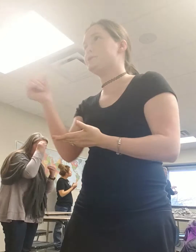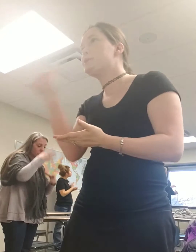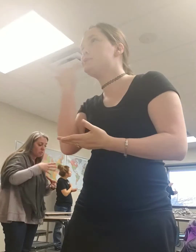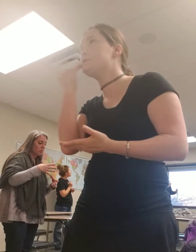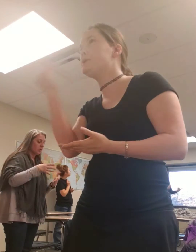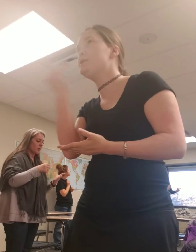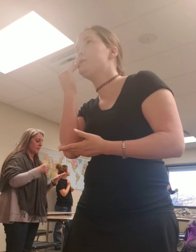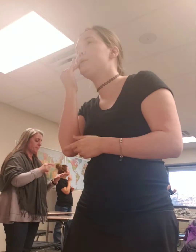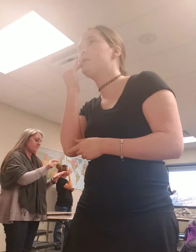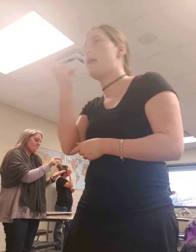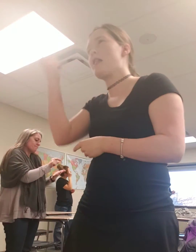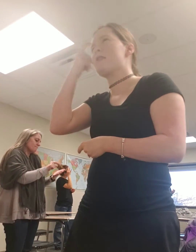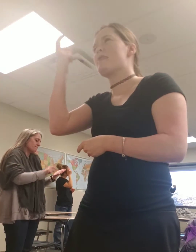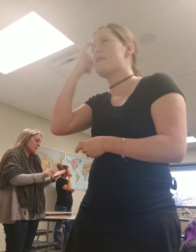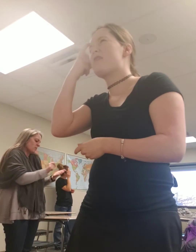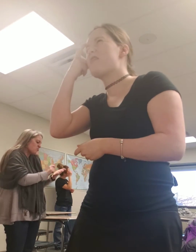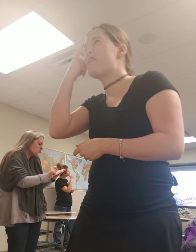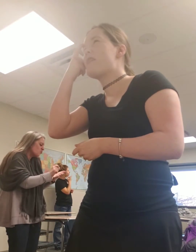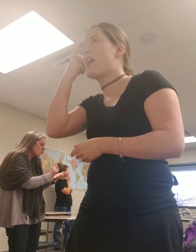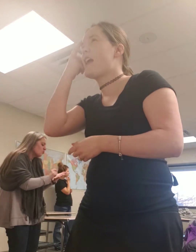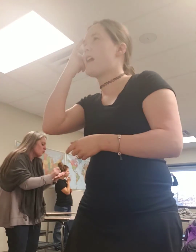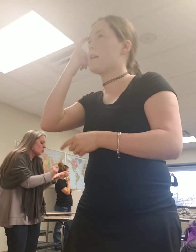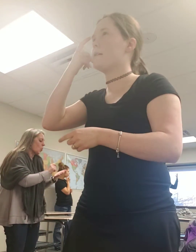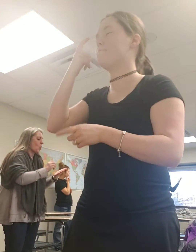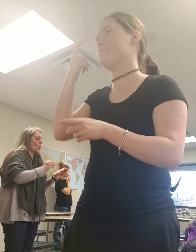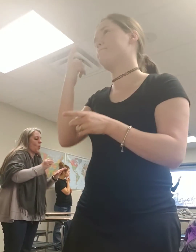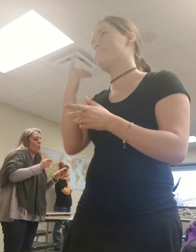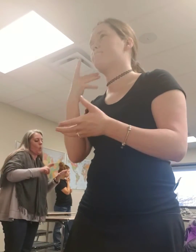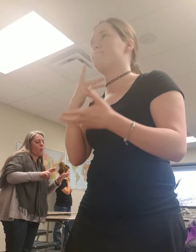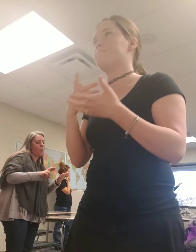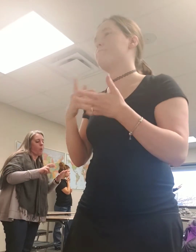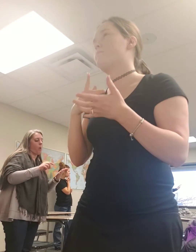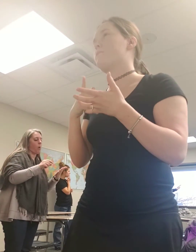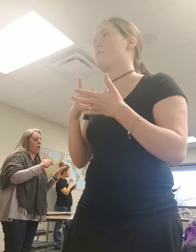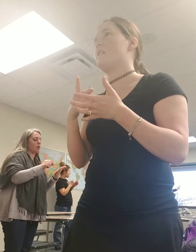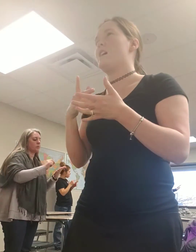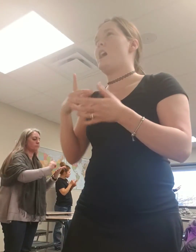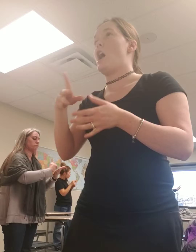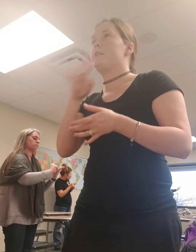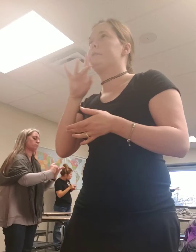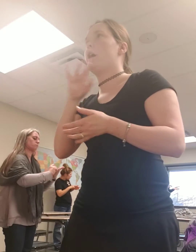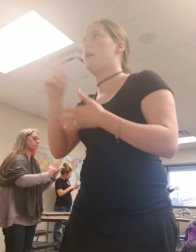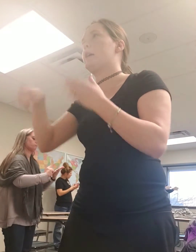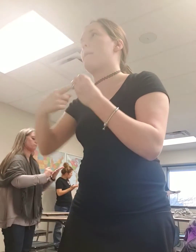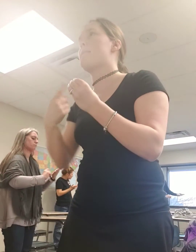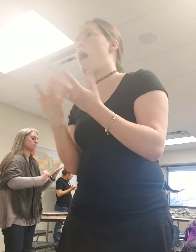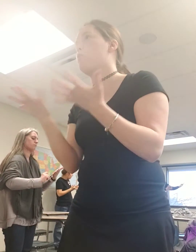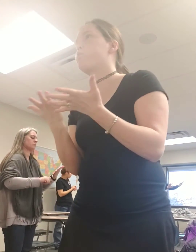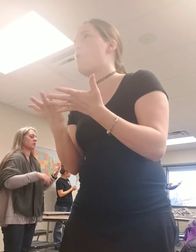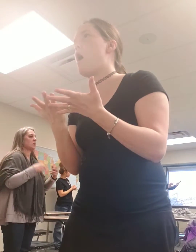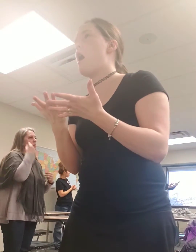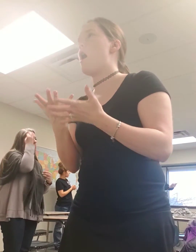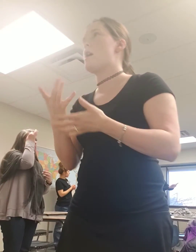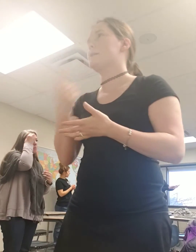think over what it's talking about or try to figure out what it's trying to say. Very good. Very well